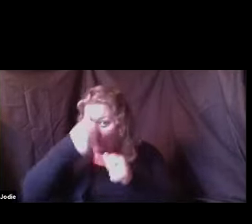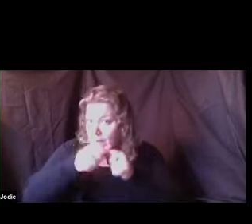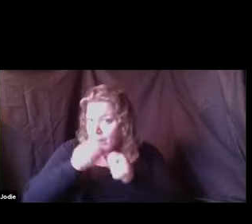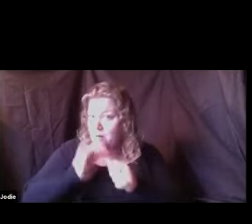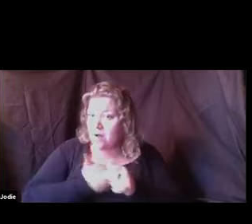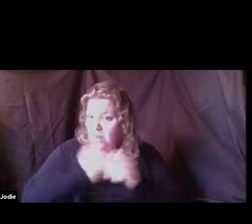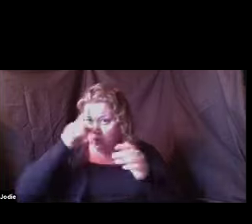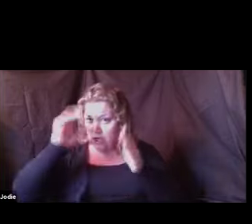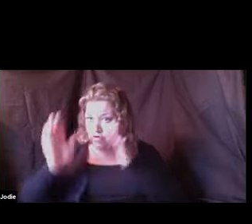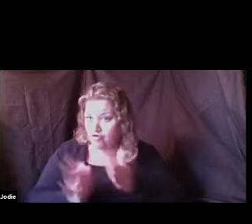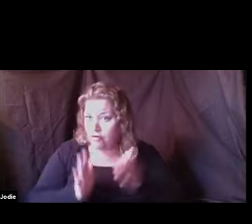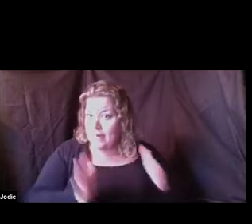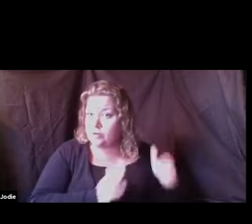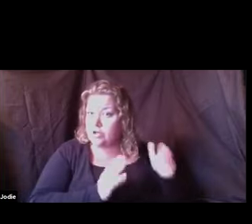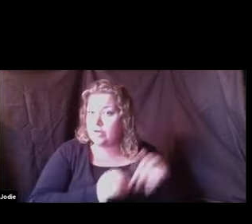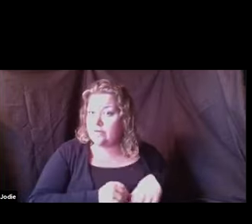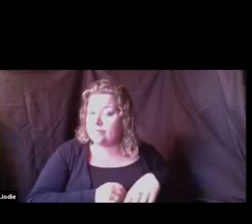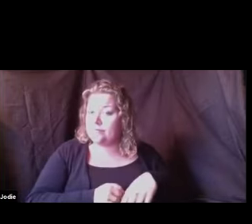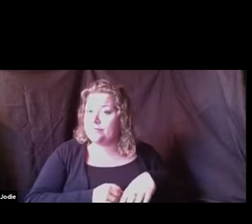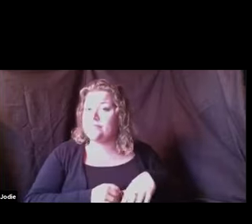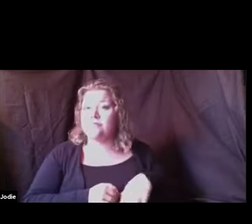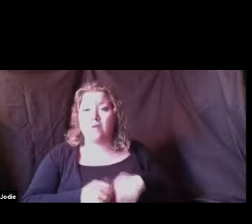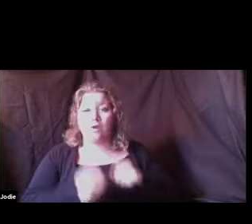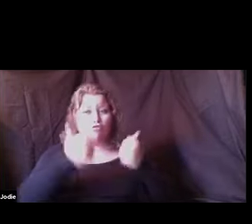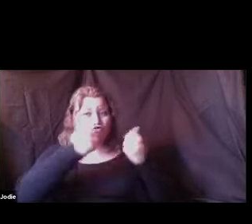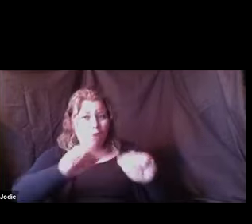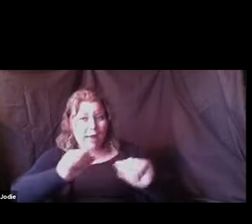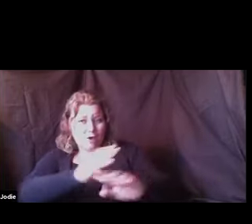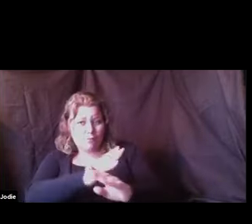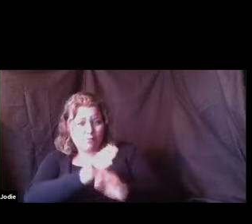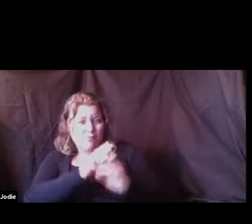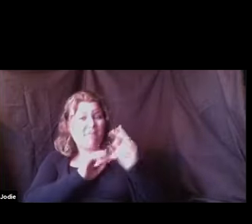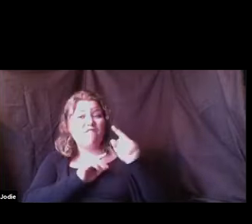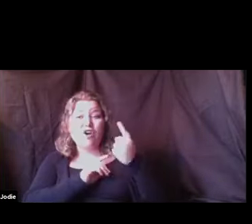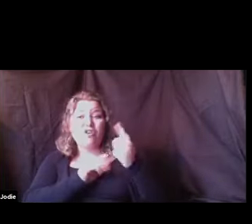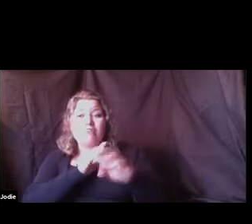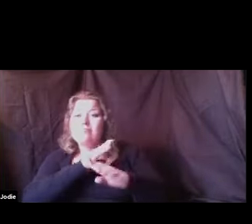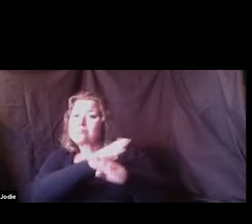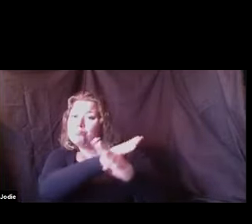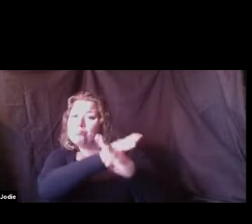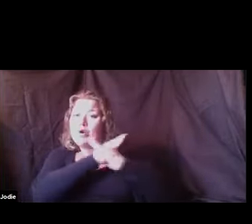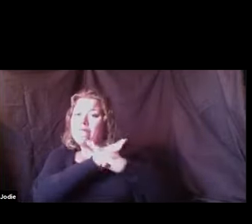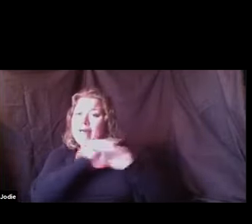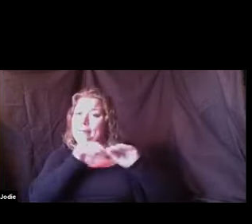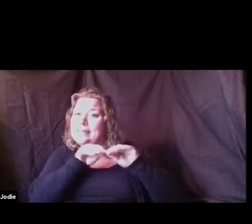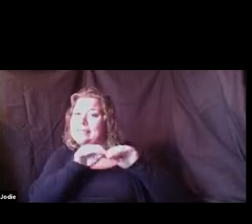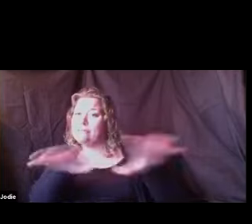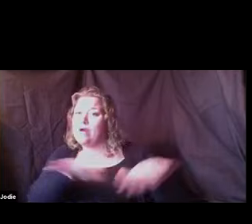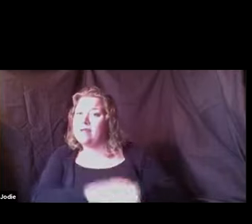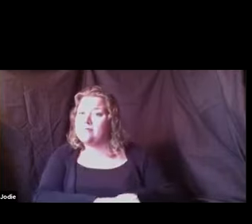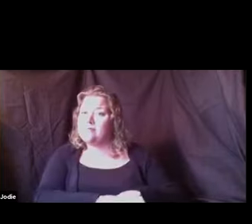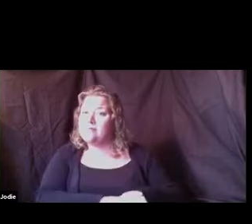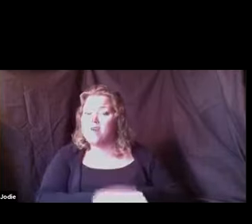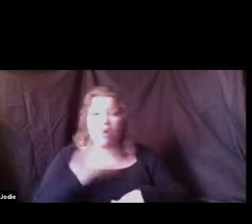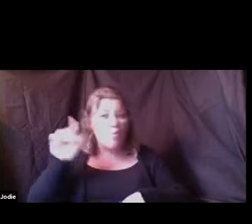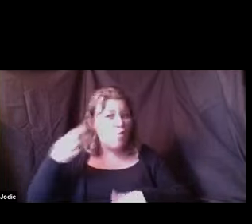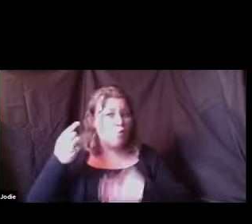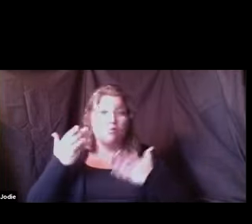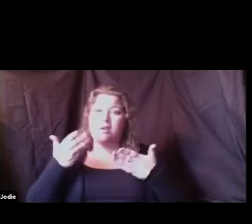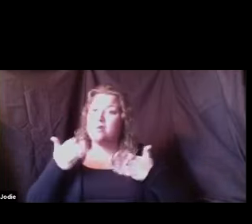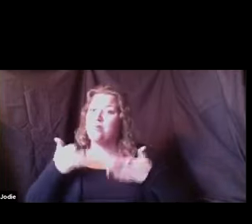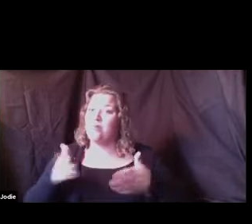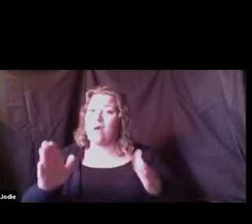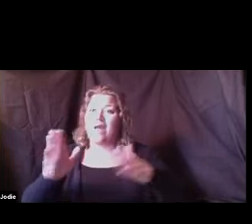strategy, which are, number 1, to prevent the spread of disease. And that's the only tool we have to prevent the spread of